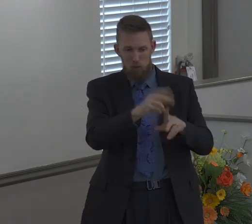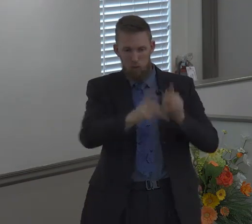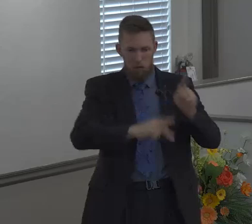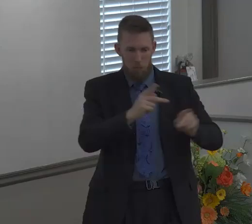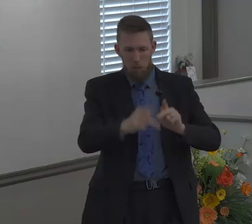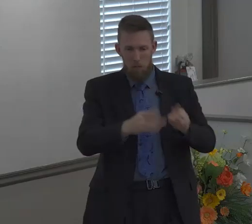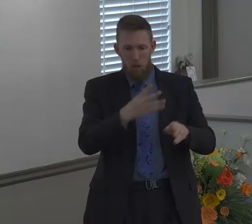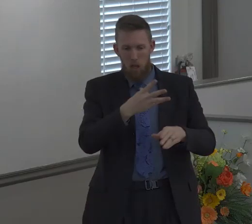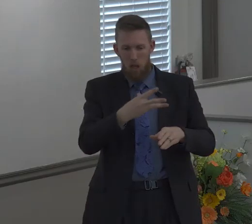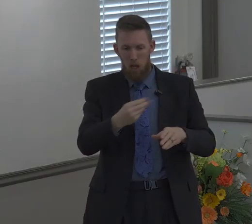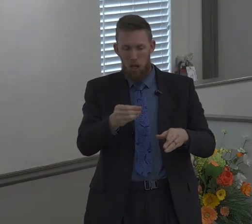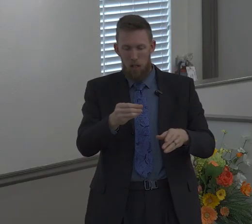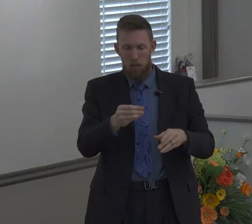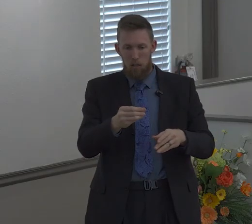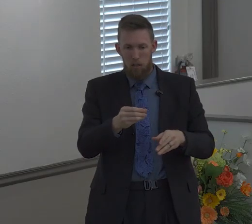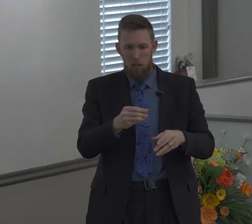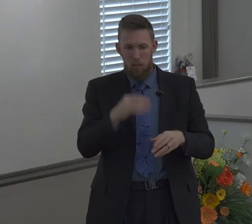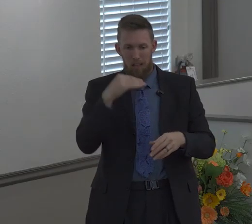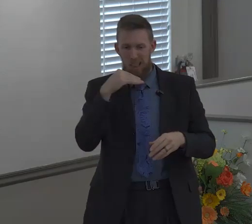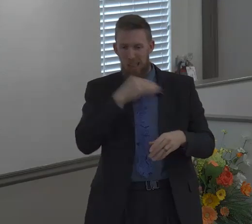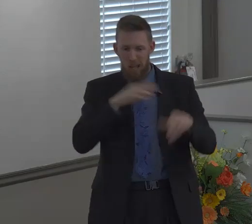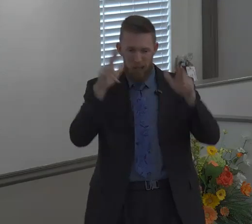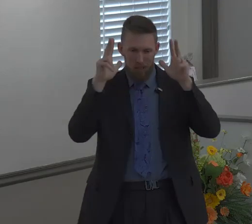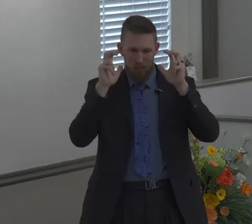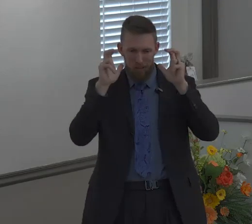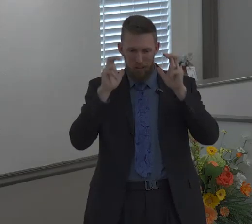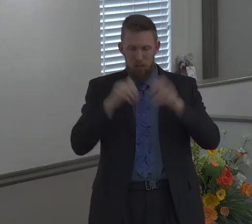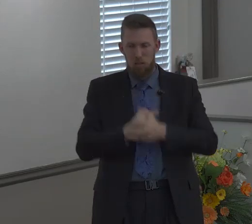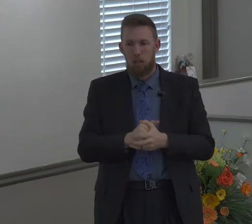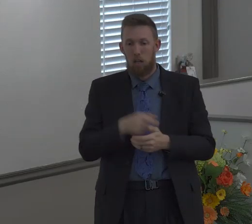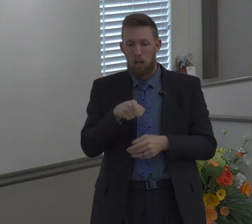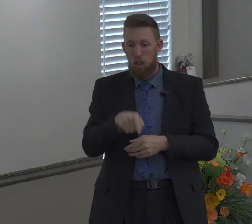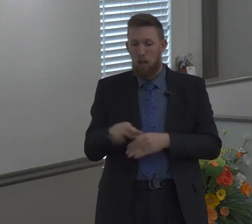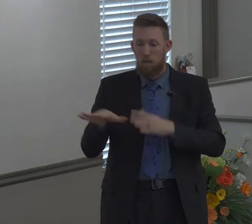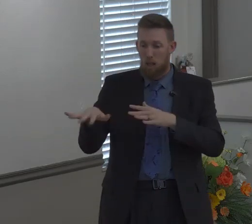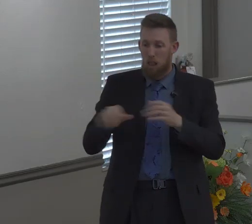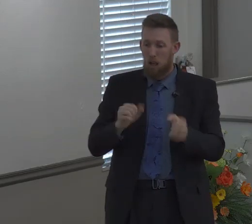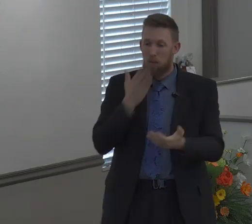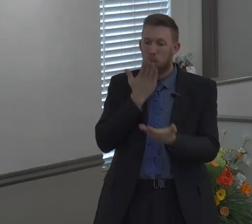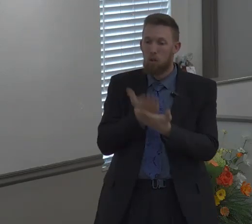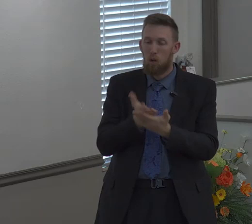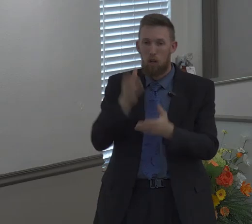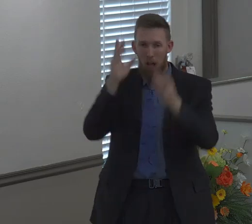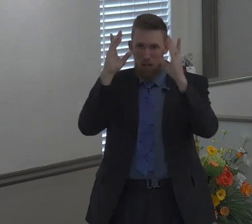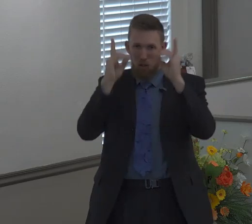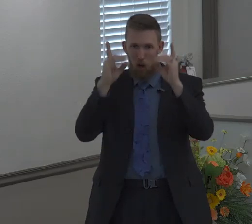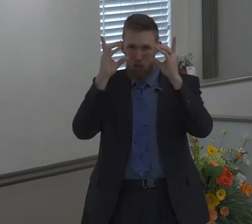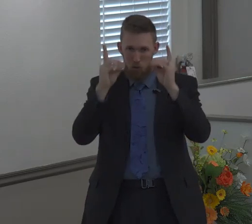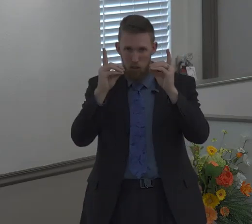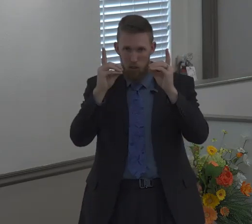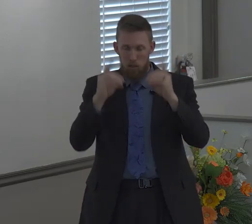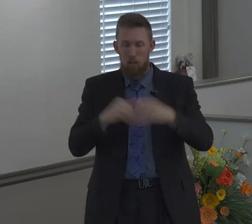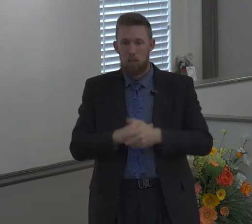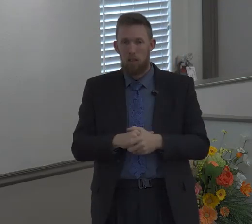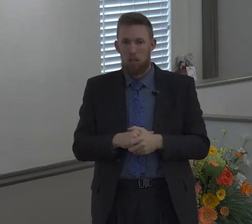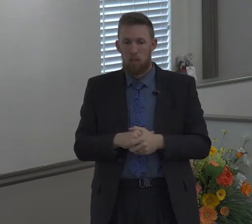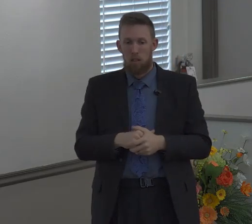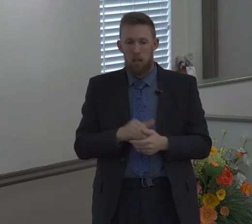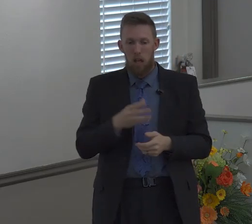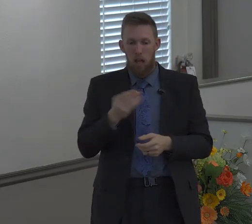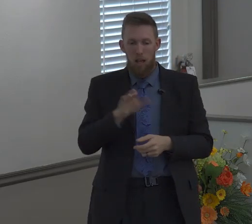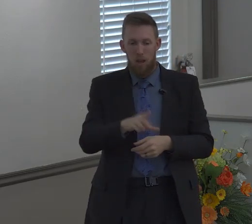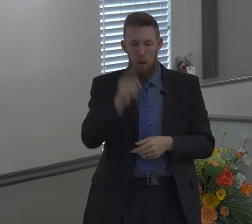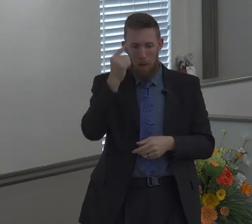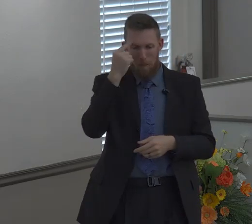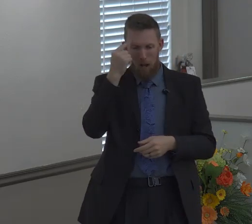talking about departing from faithful doctrine. speaking lies and